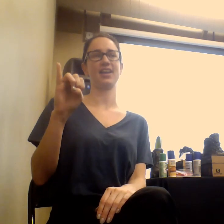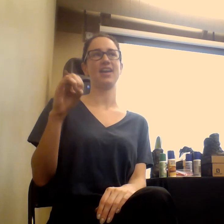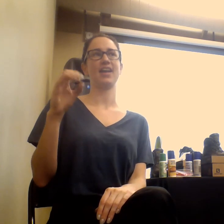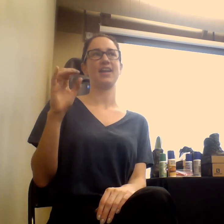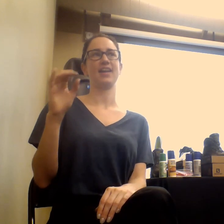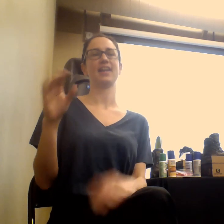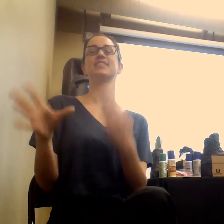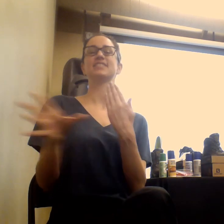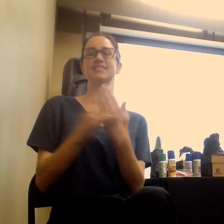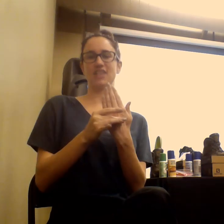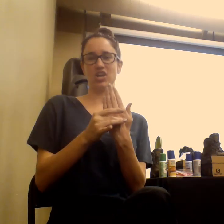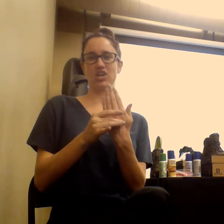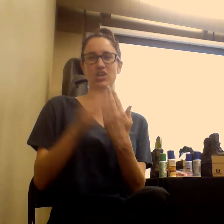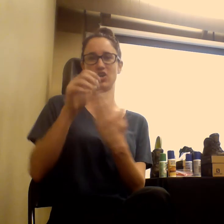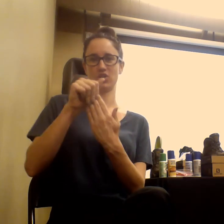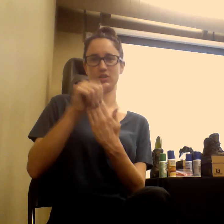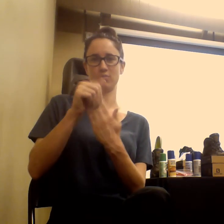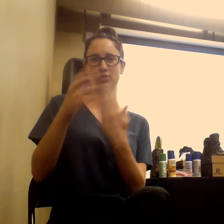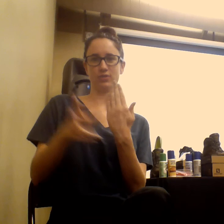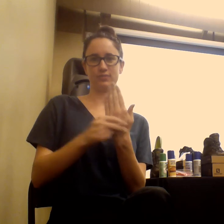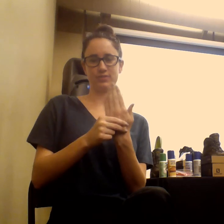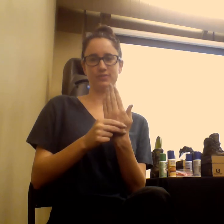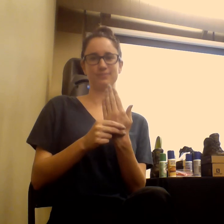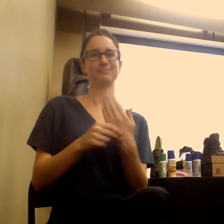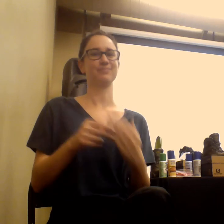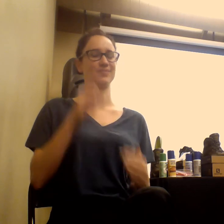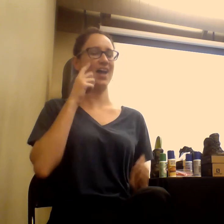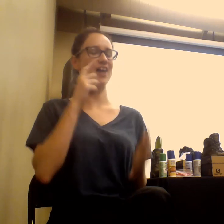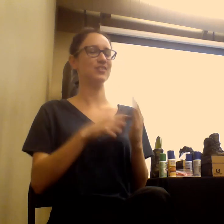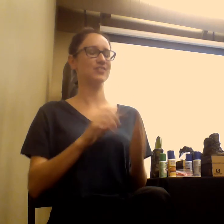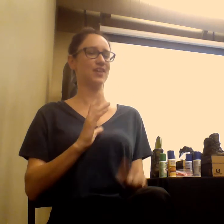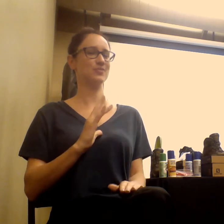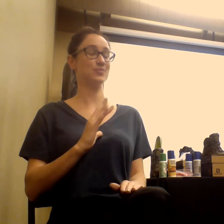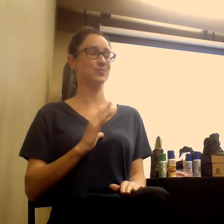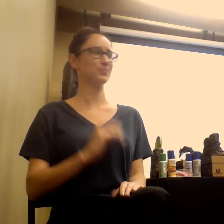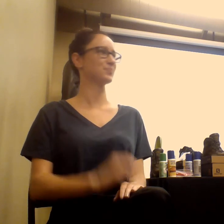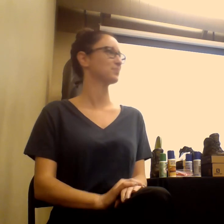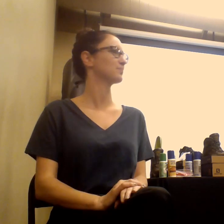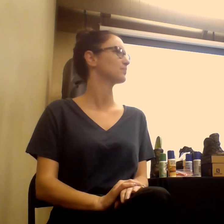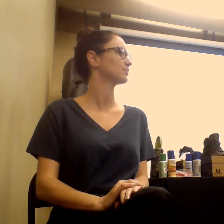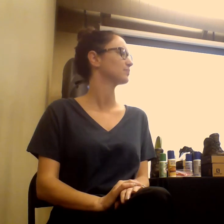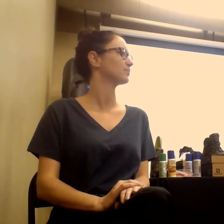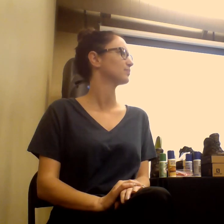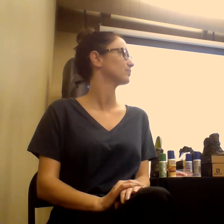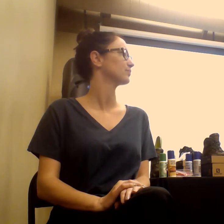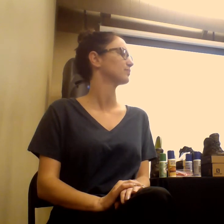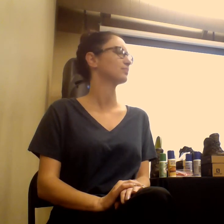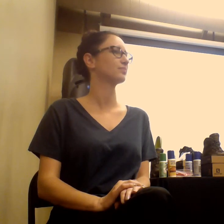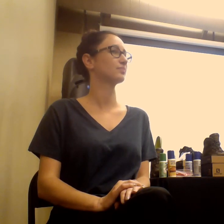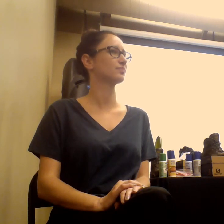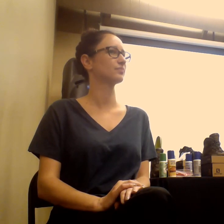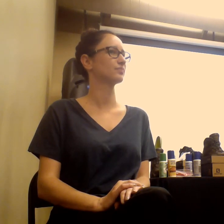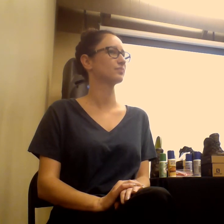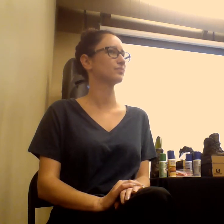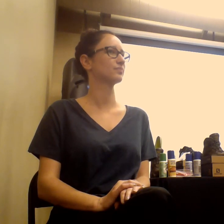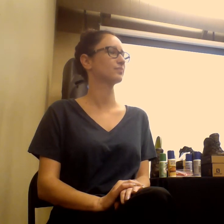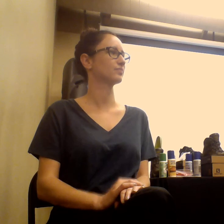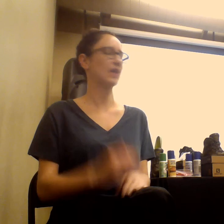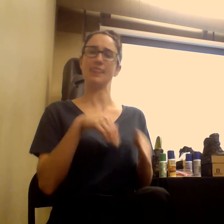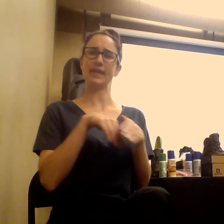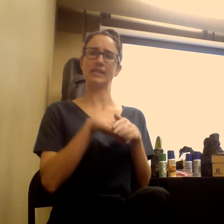want to write that down, typically I get phone calls later on. But Where are the inserts in this one? they're with the shoes in the shoe